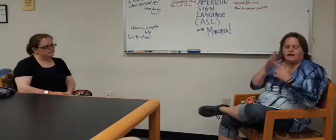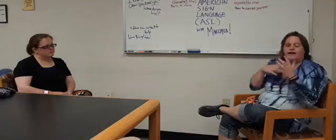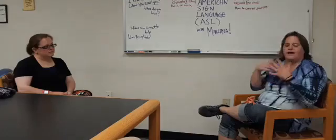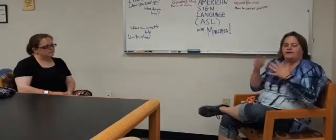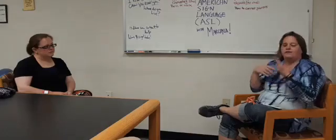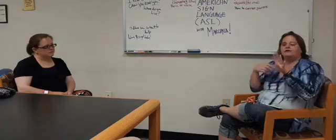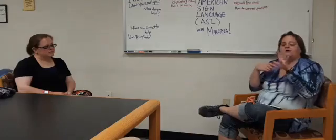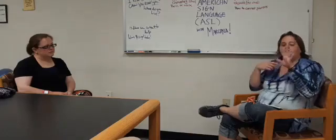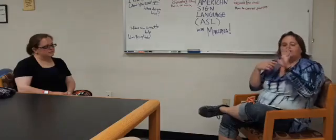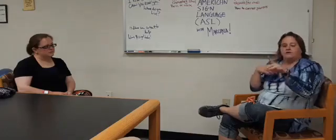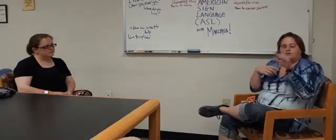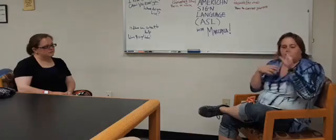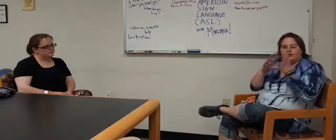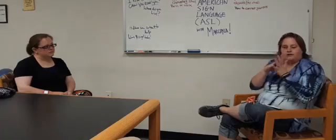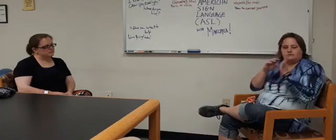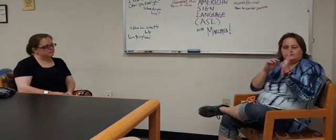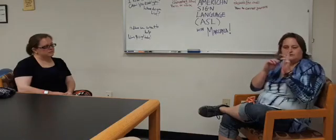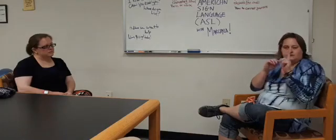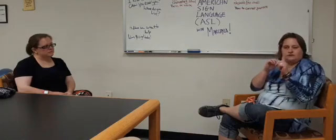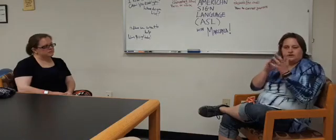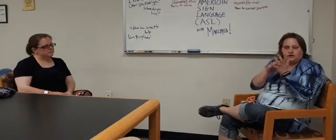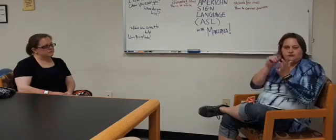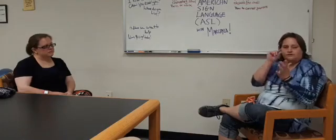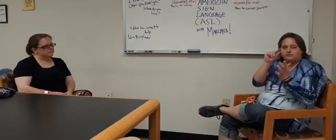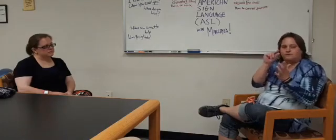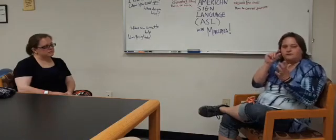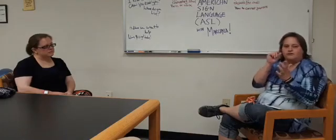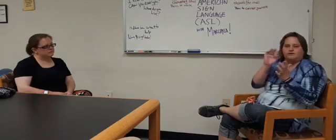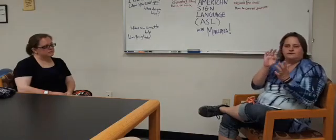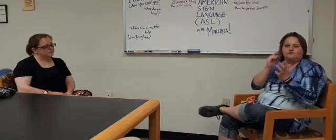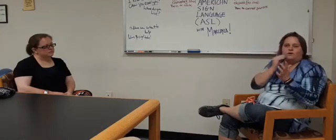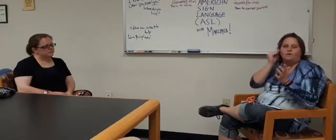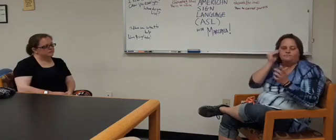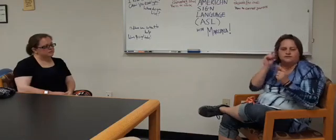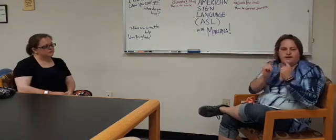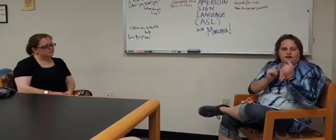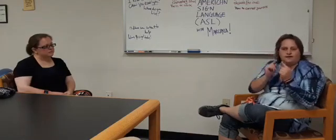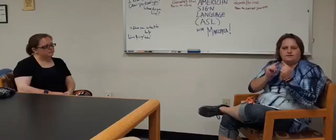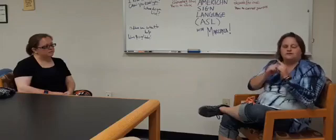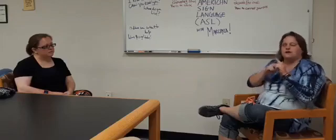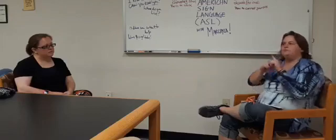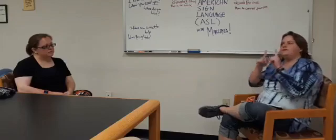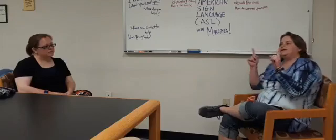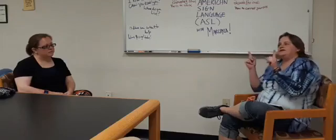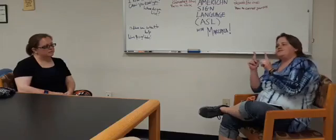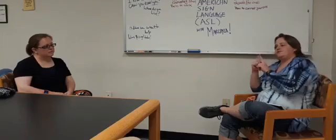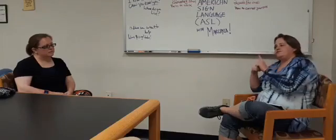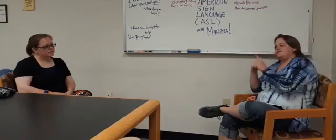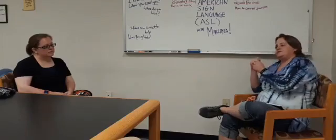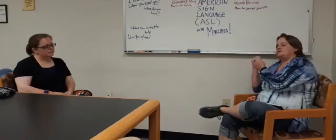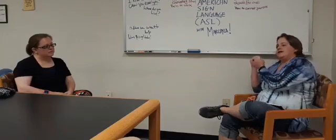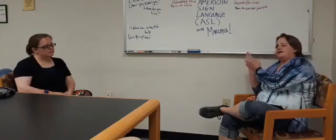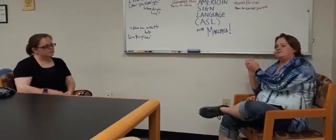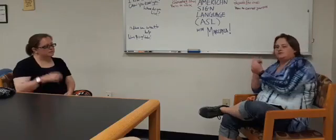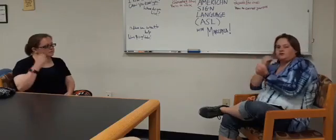Anyhow, so I learn a little bit of home sign. It's completely different from a sign language to home